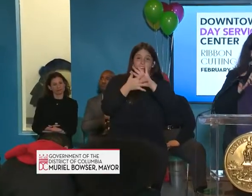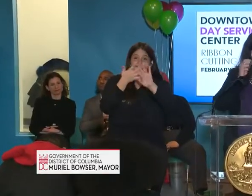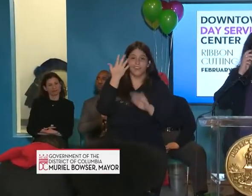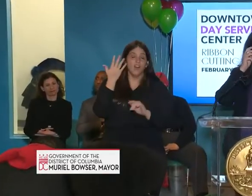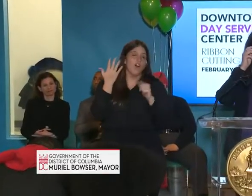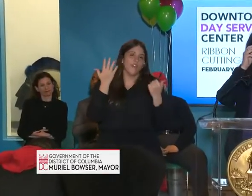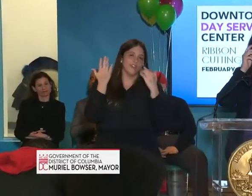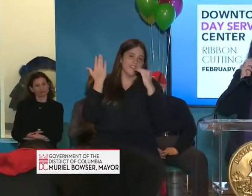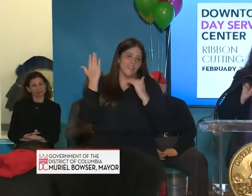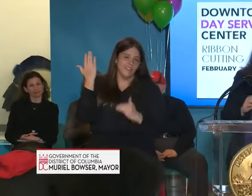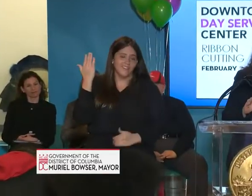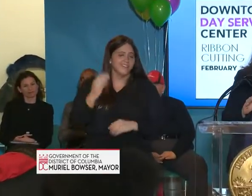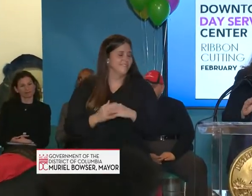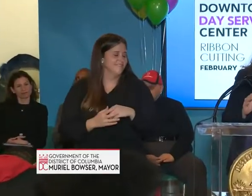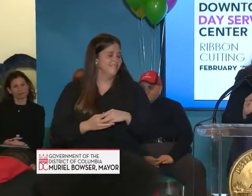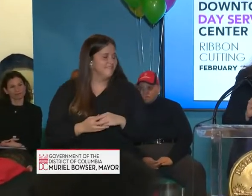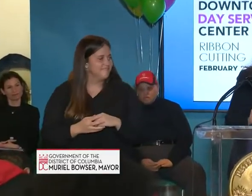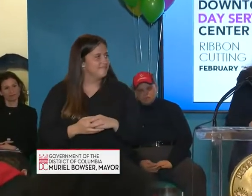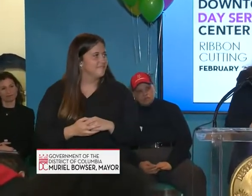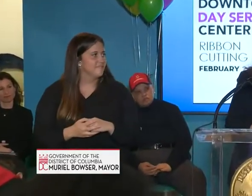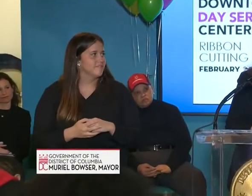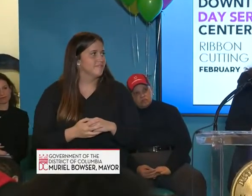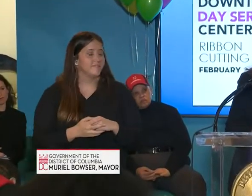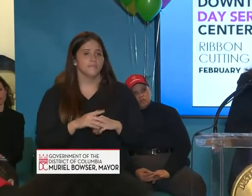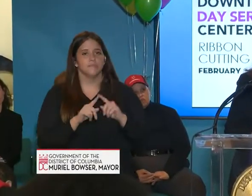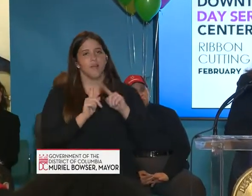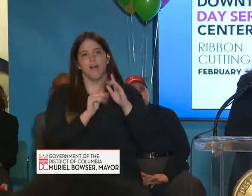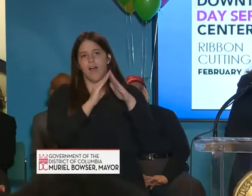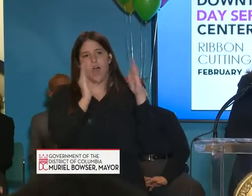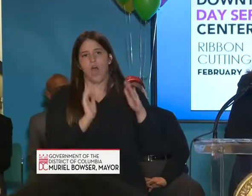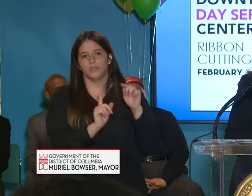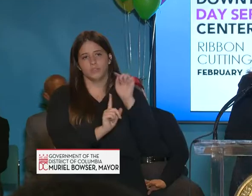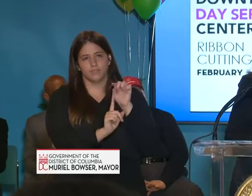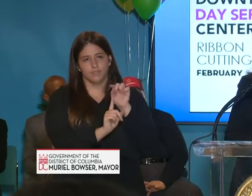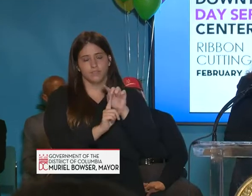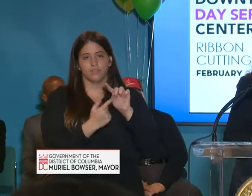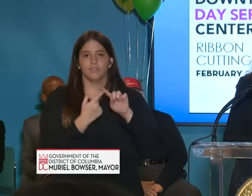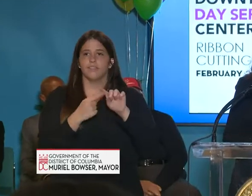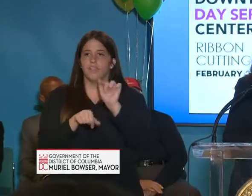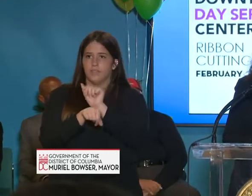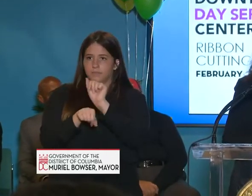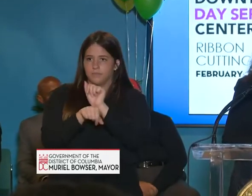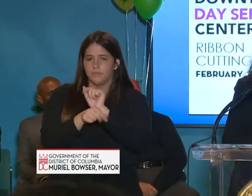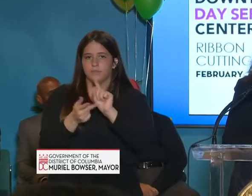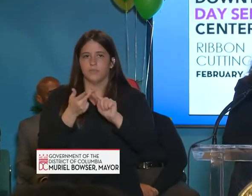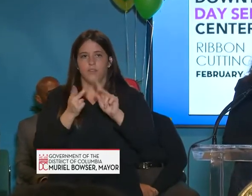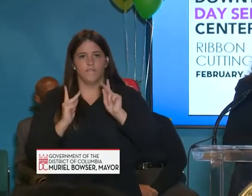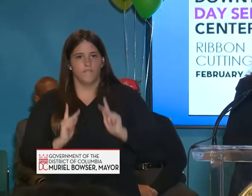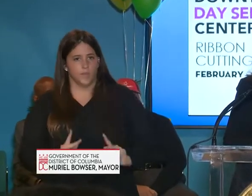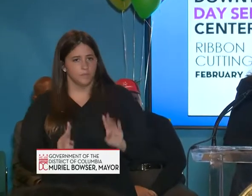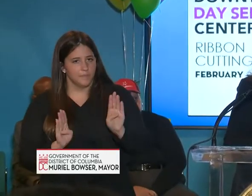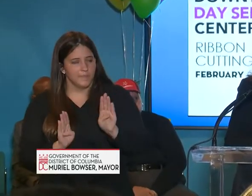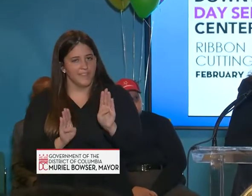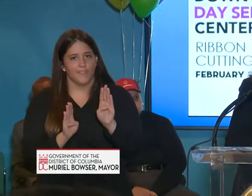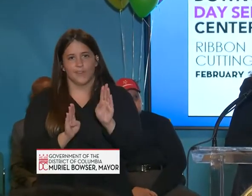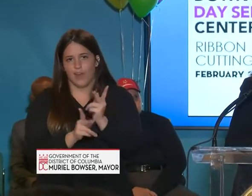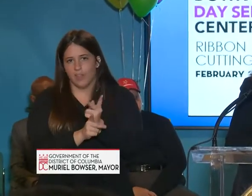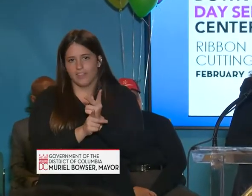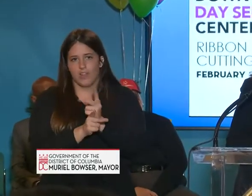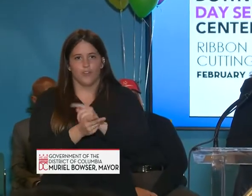mentioned. But I want to say this, right? Housing, employment, physical and behavioral health